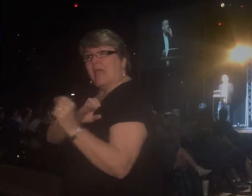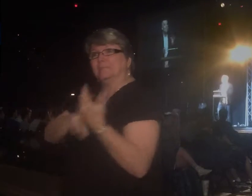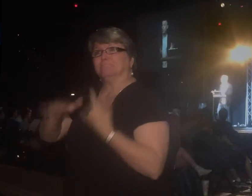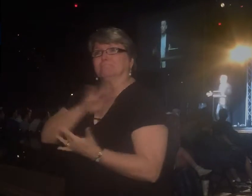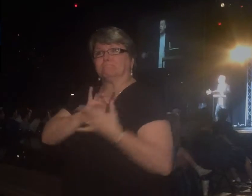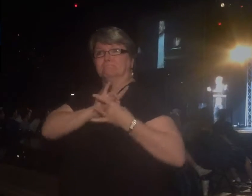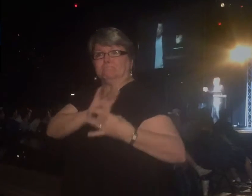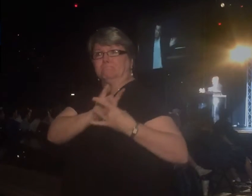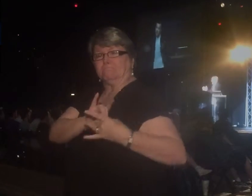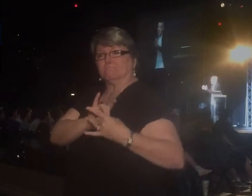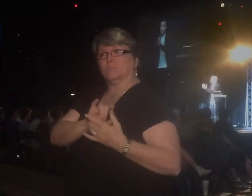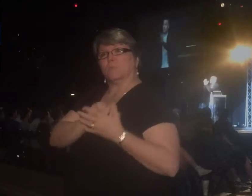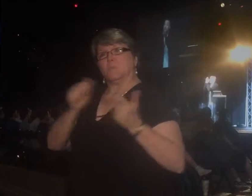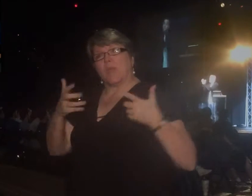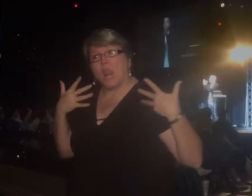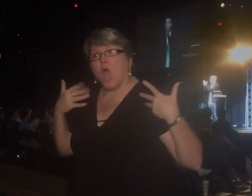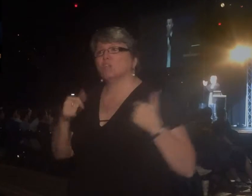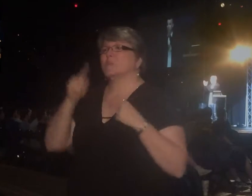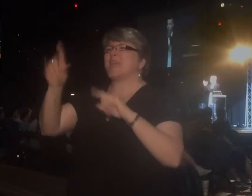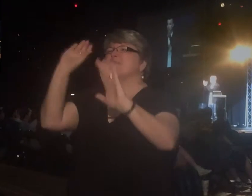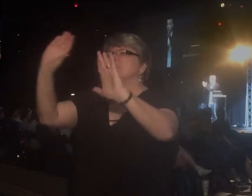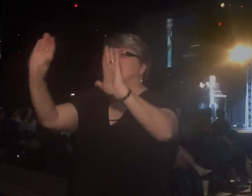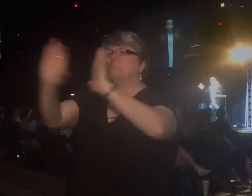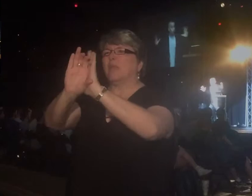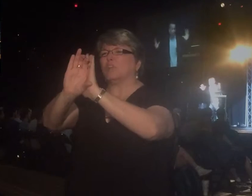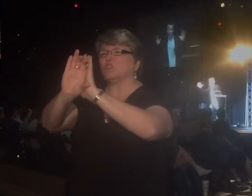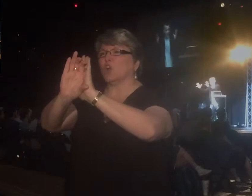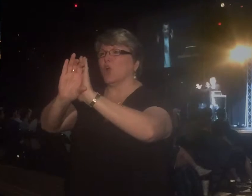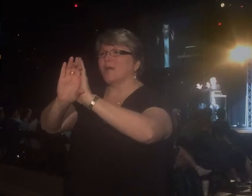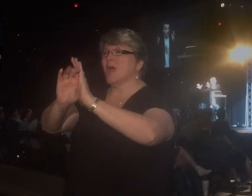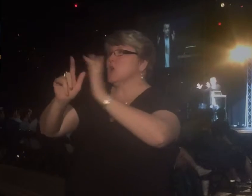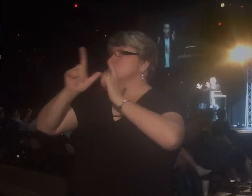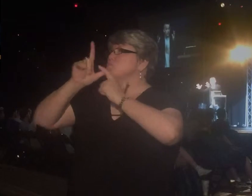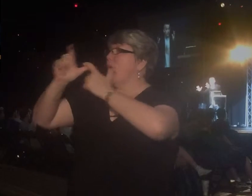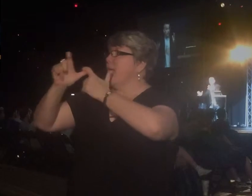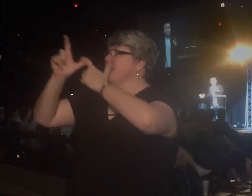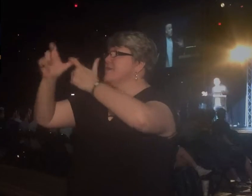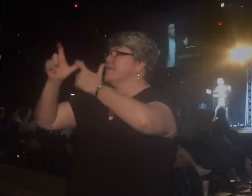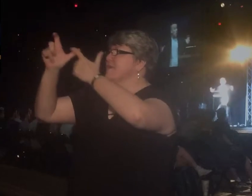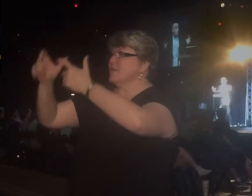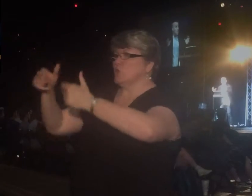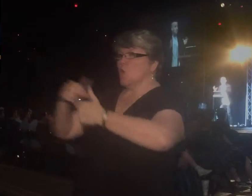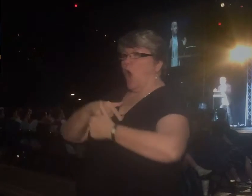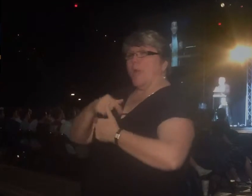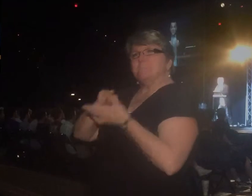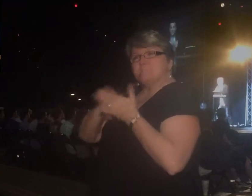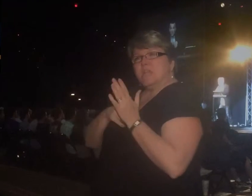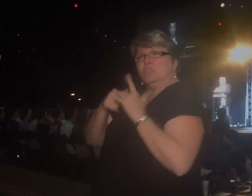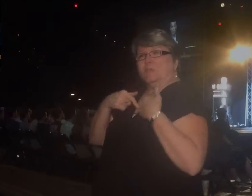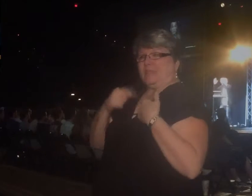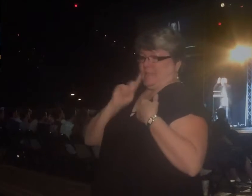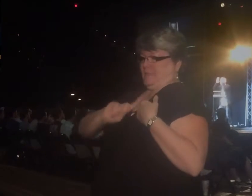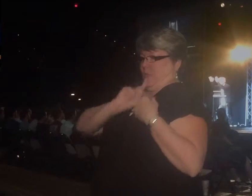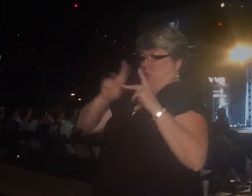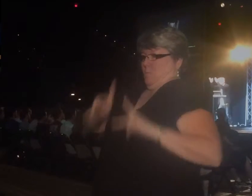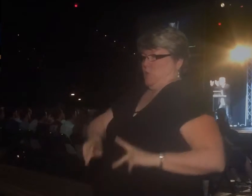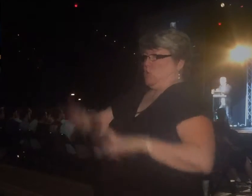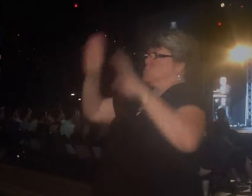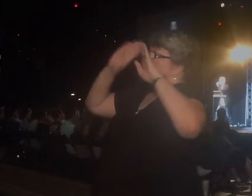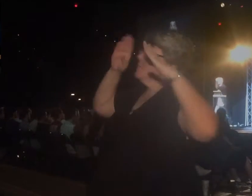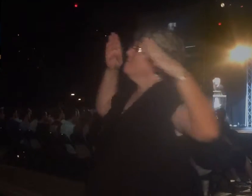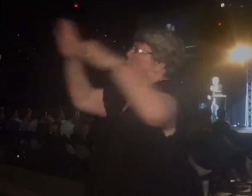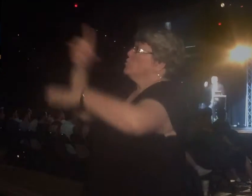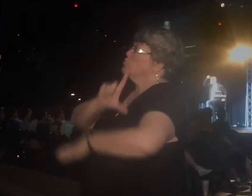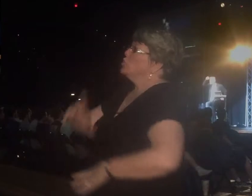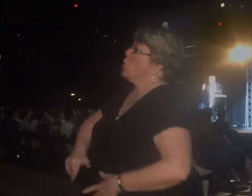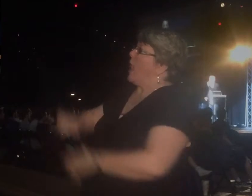chemistry. You get along. And so we gave you this picture of running, of that you are meant to be as a single person devoted to the